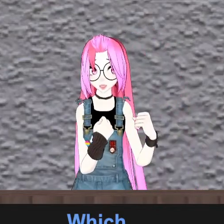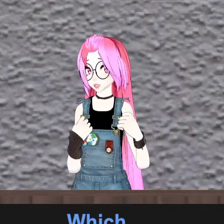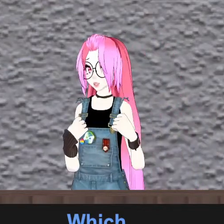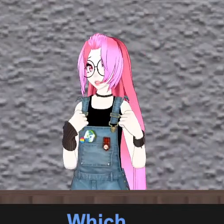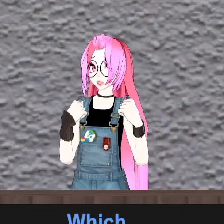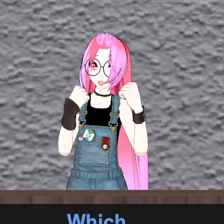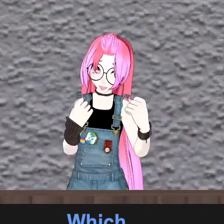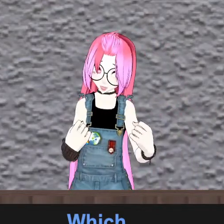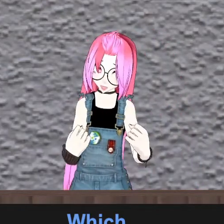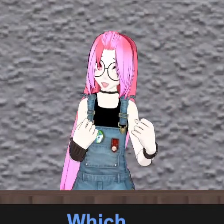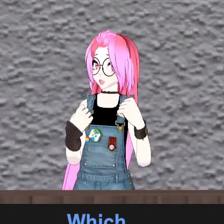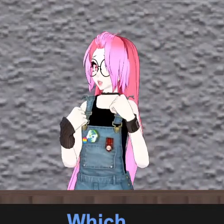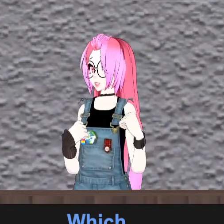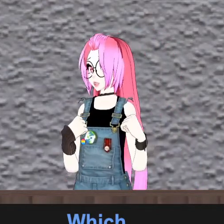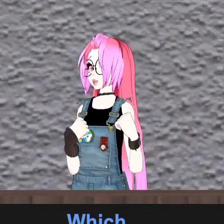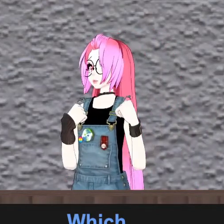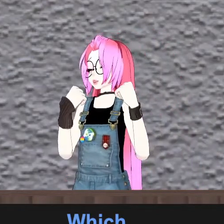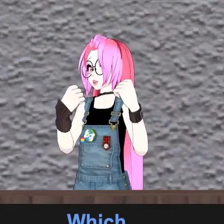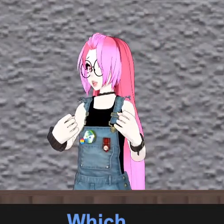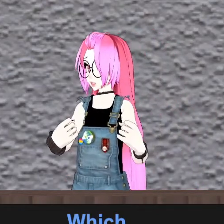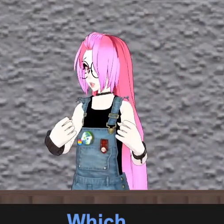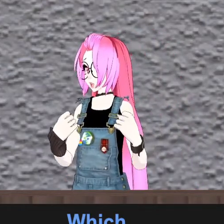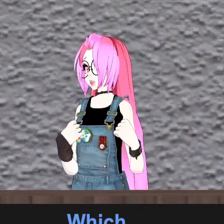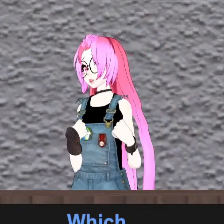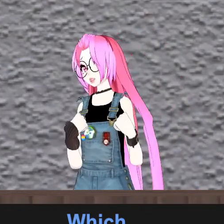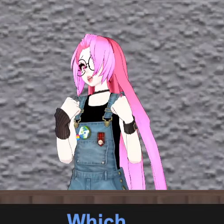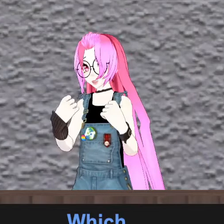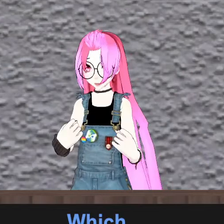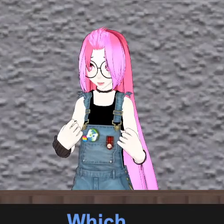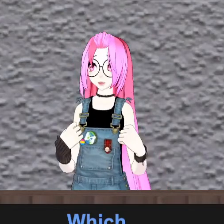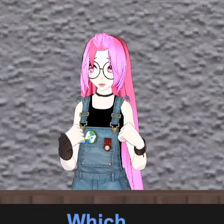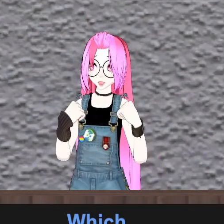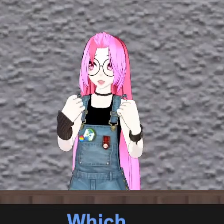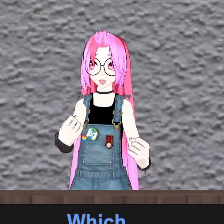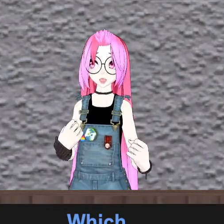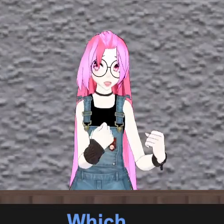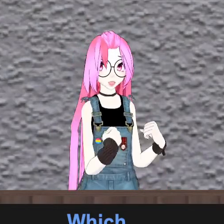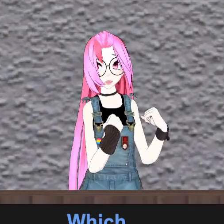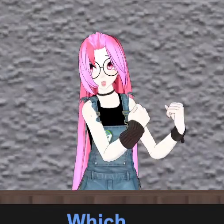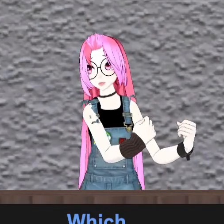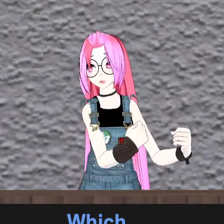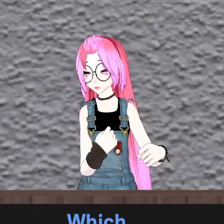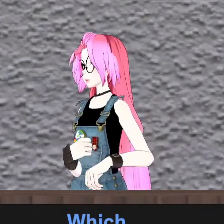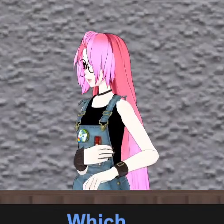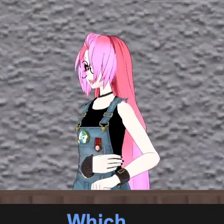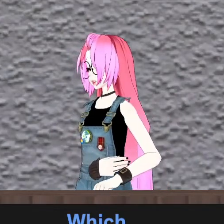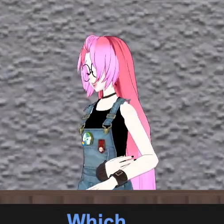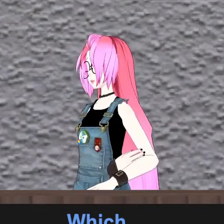wheel here and you're driving to. You're showing that the vehicle move. Driving, drive to. Does that make sense?